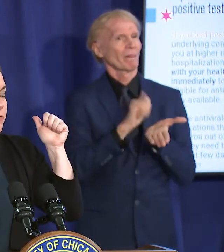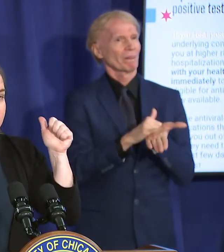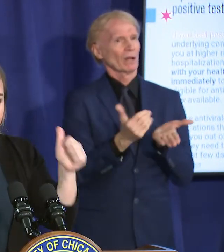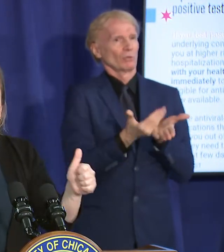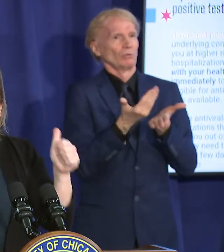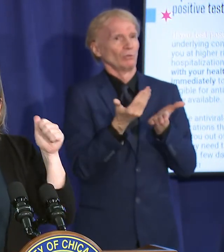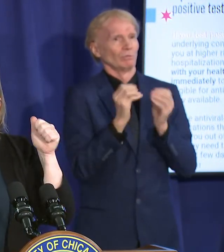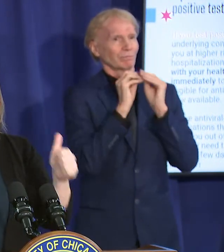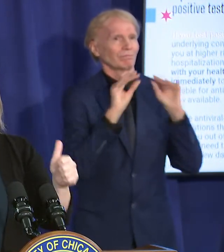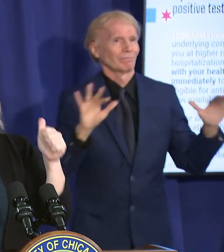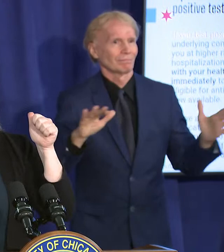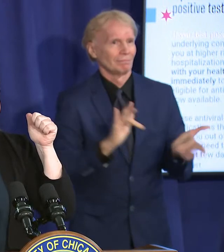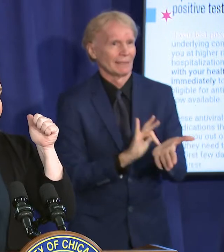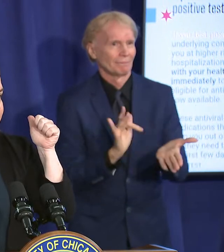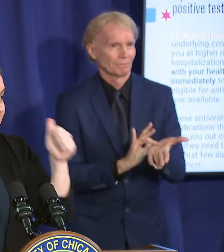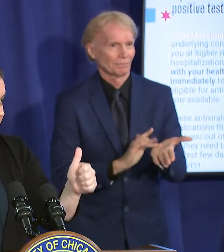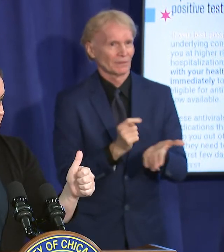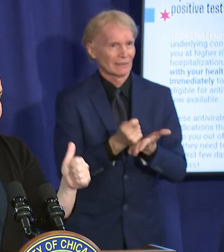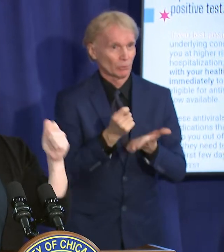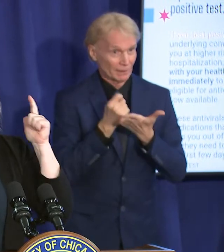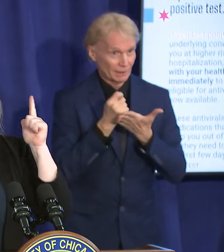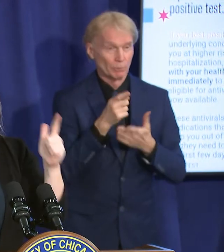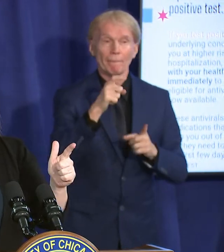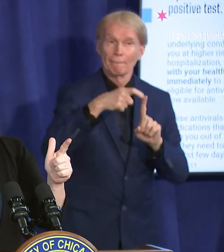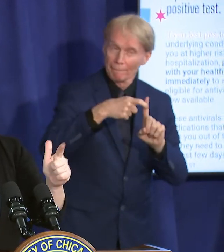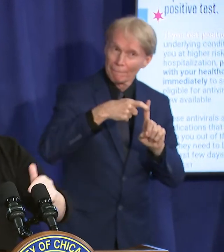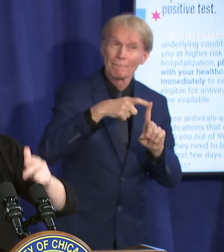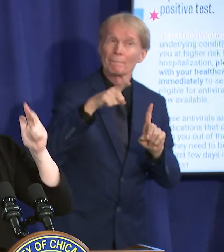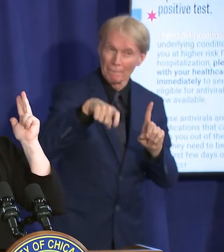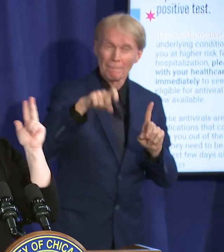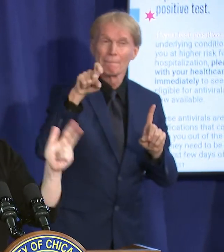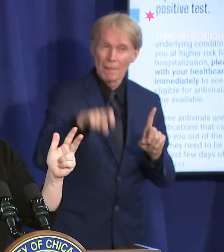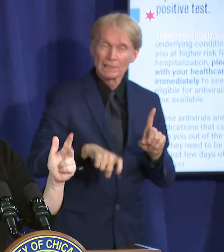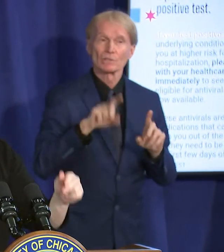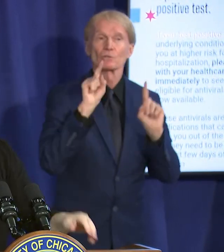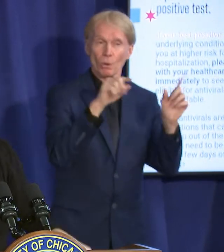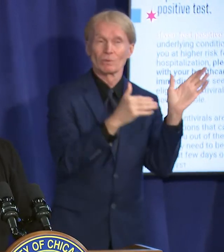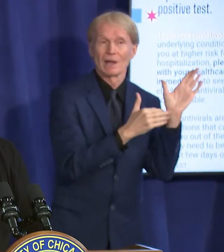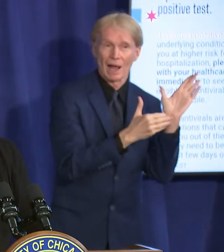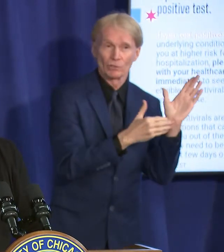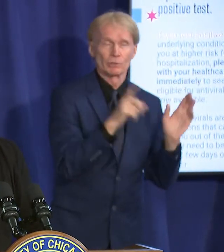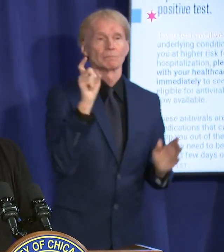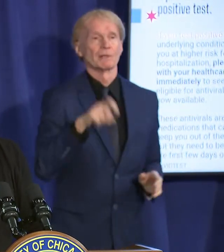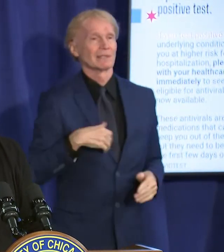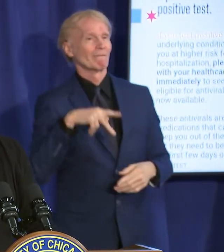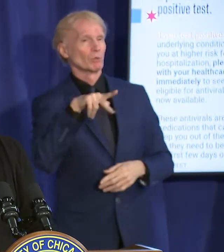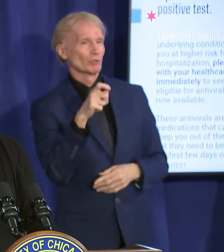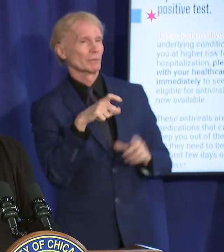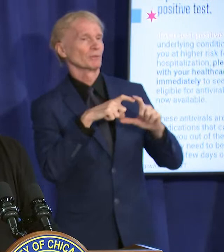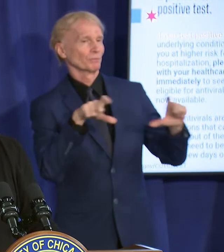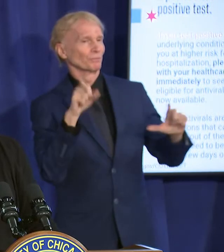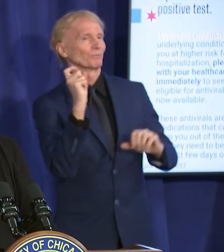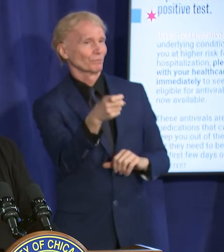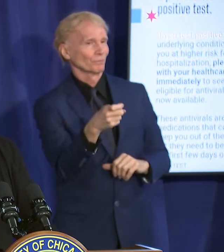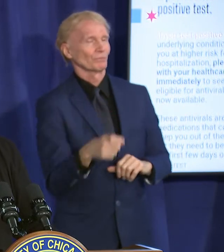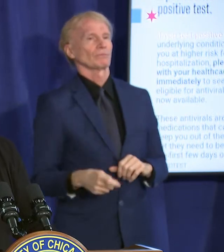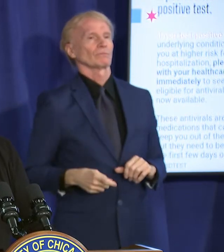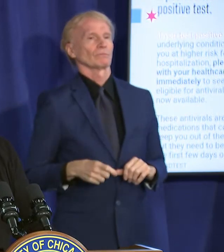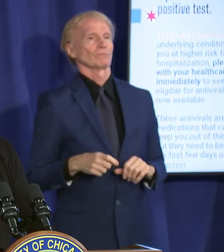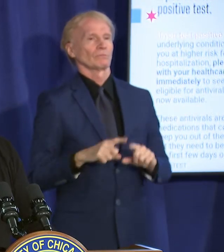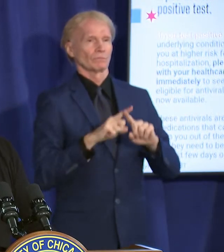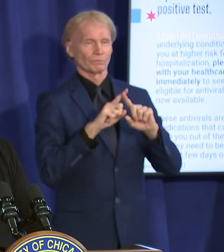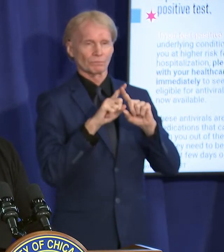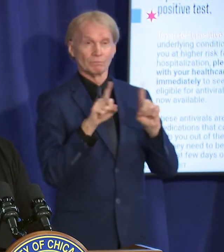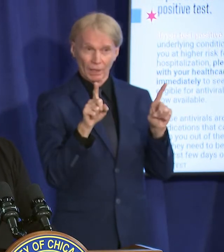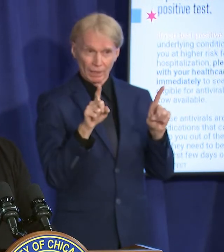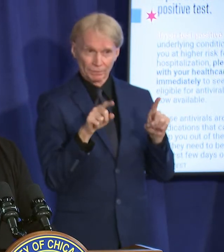treatments, you must see a doctor. You need a prescription. There's extra work that has to happen around it. But I want to make sure that